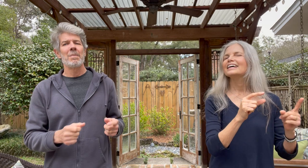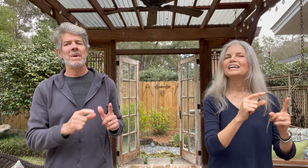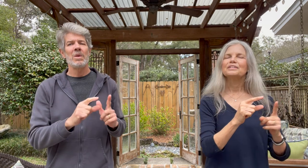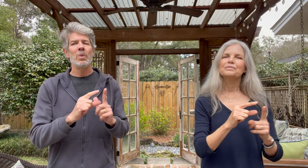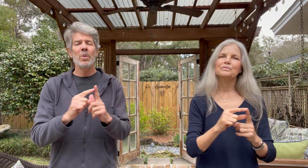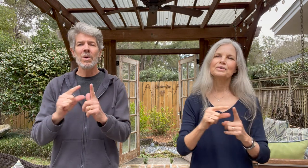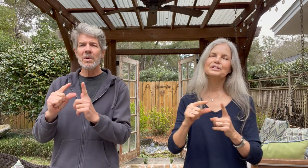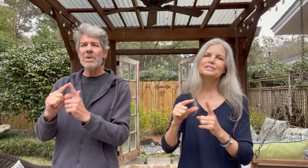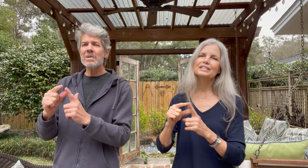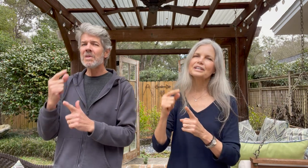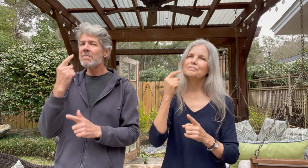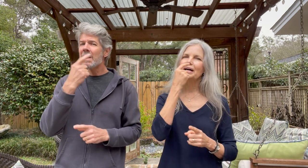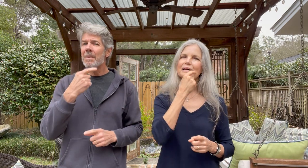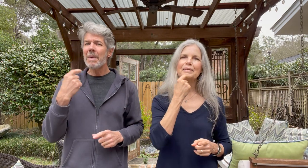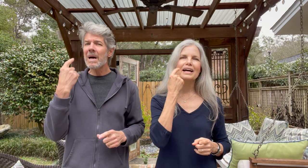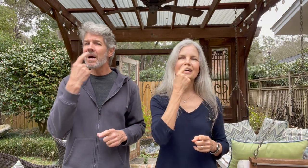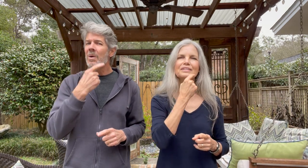May the words of my mouth